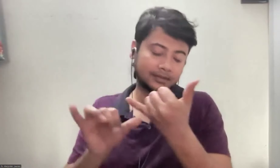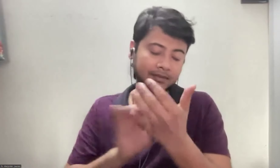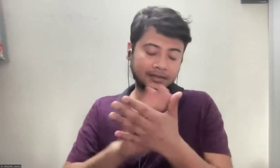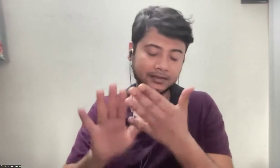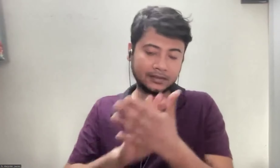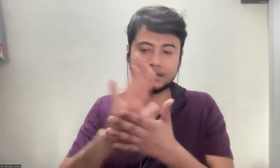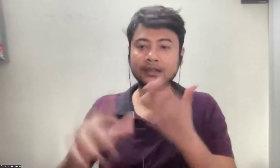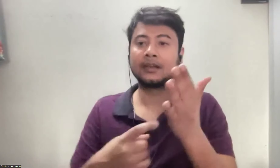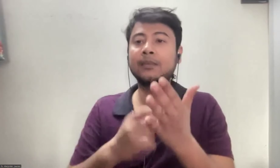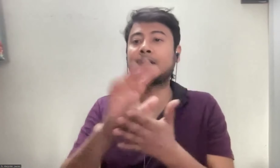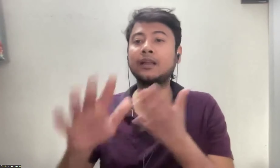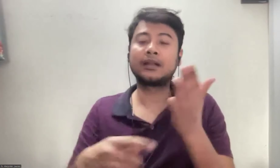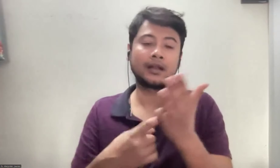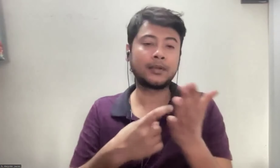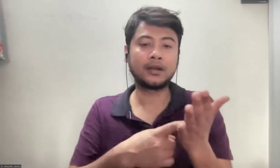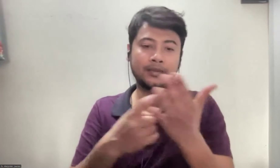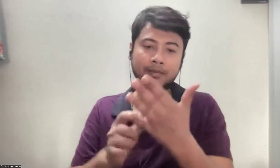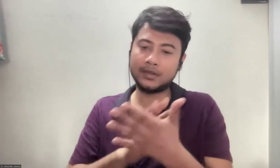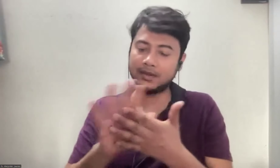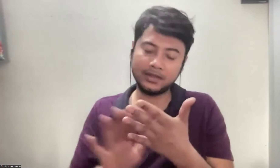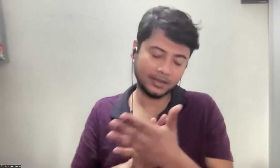Srila Prabhupada ki jai.